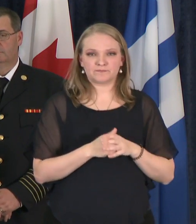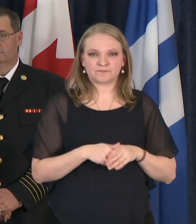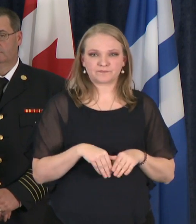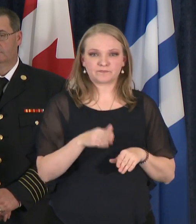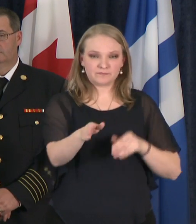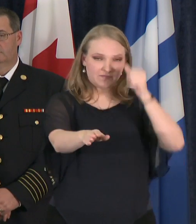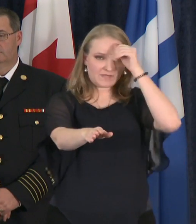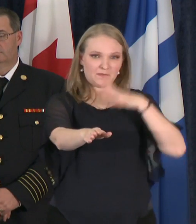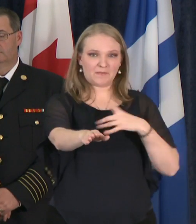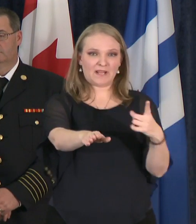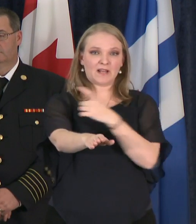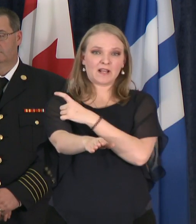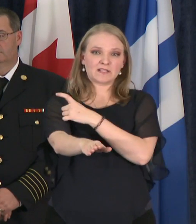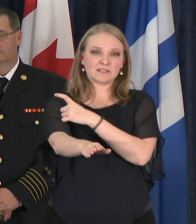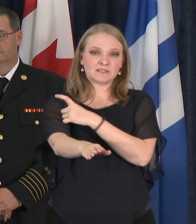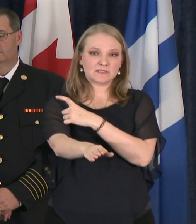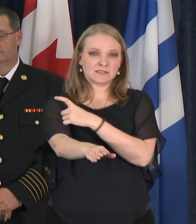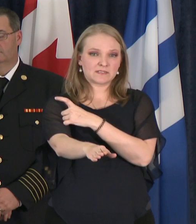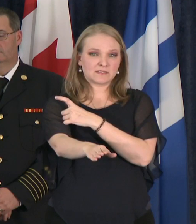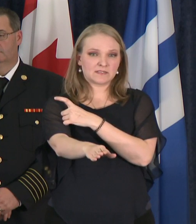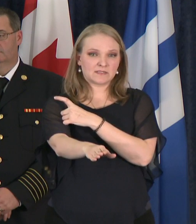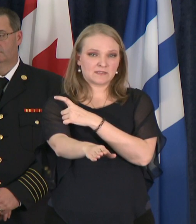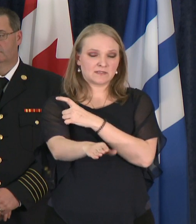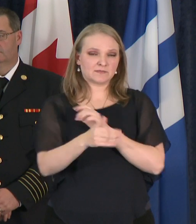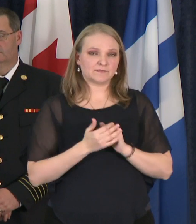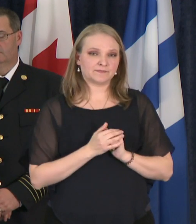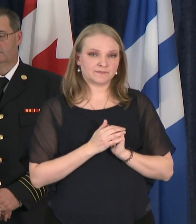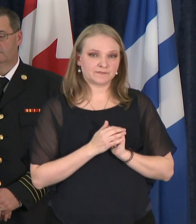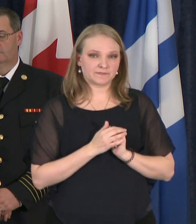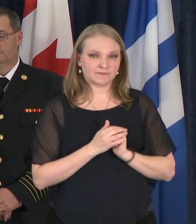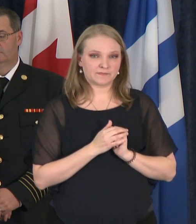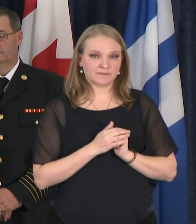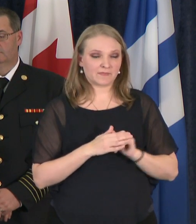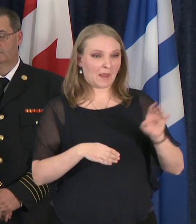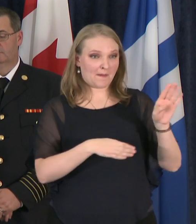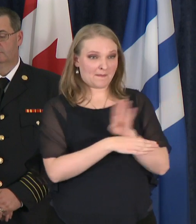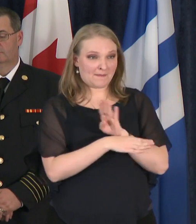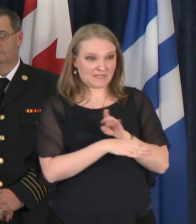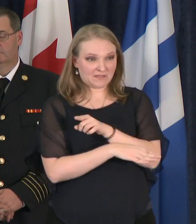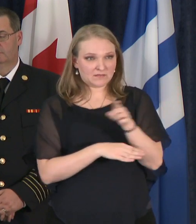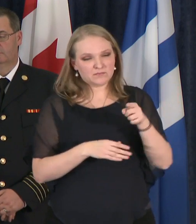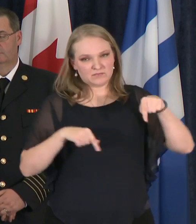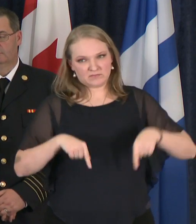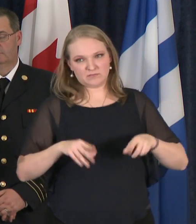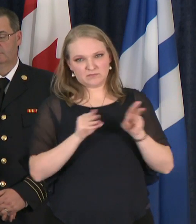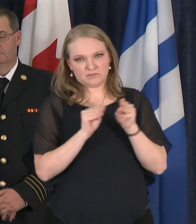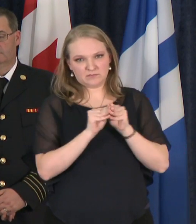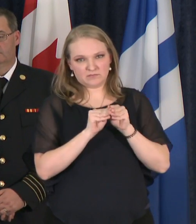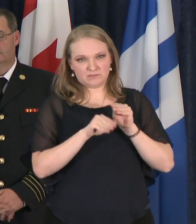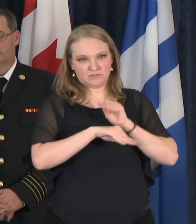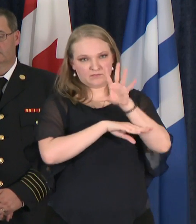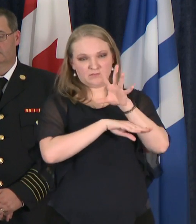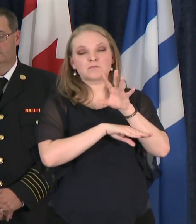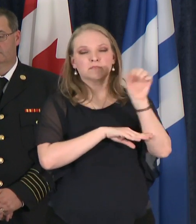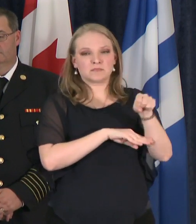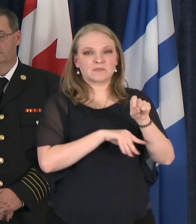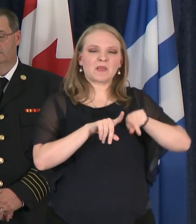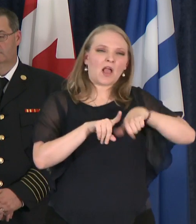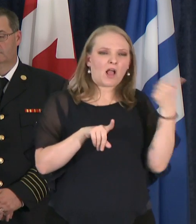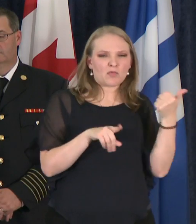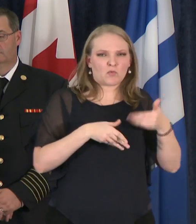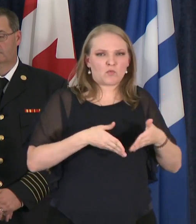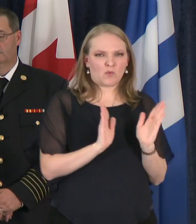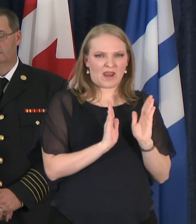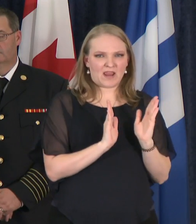how businesses will be, other than this, notified about these closures and how you plan on surveying